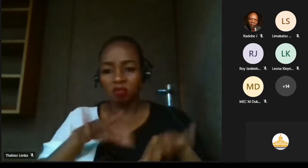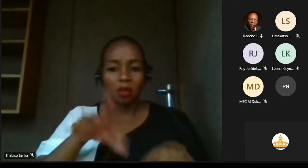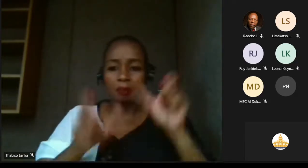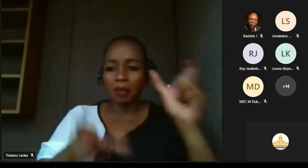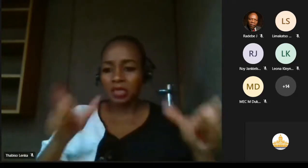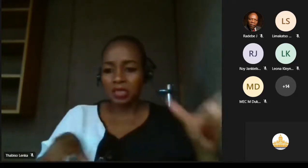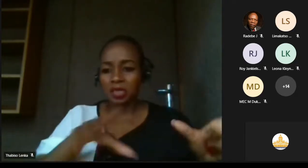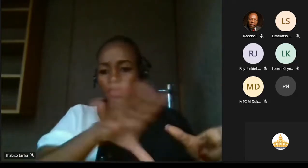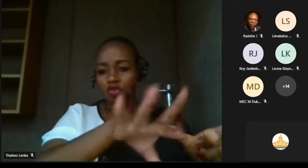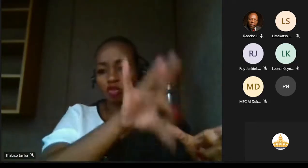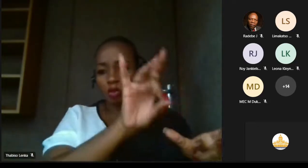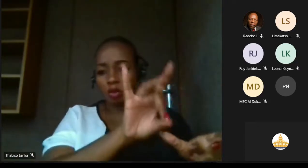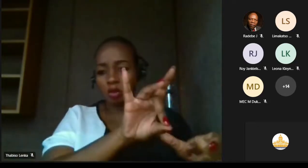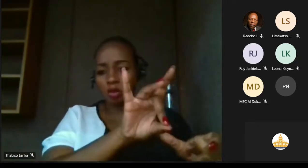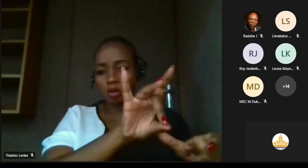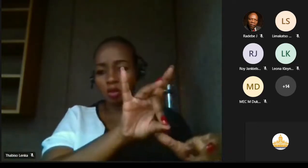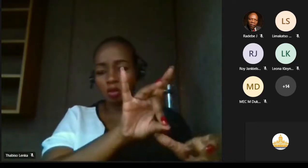nomination?